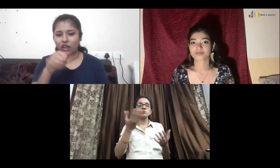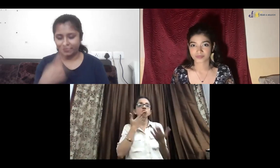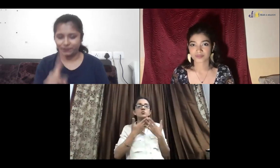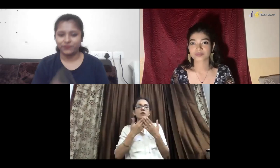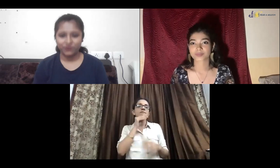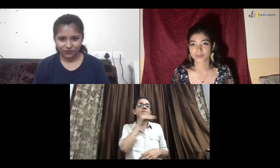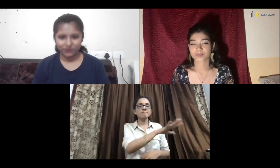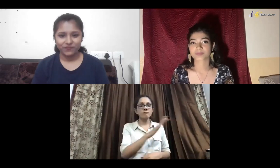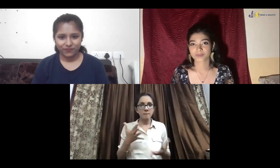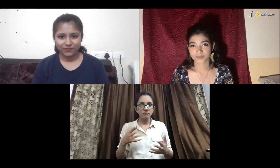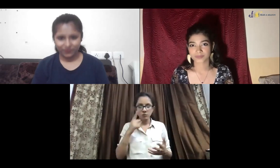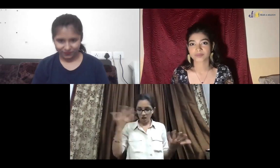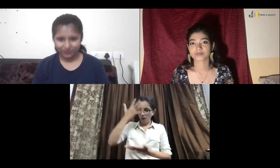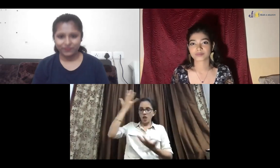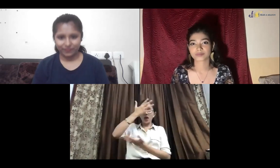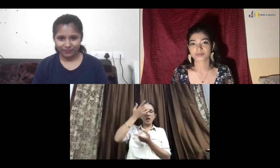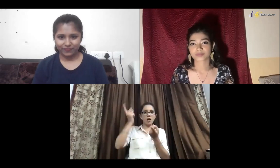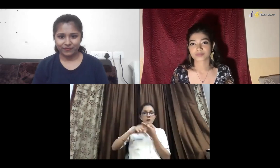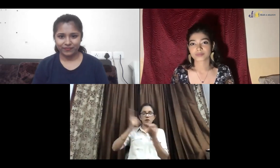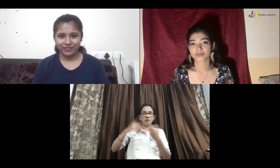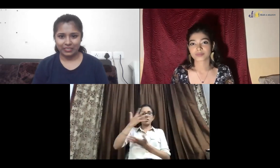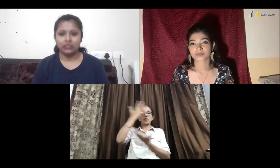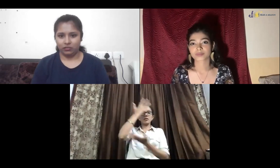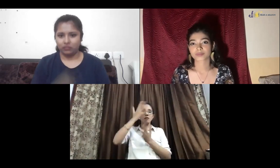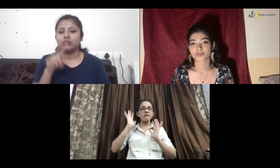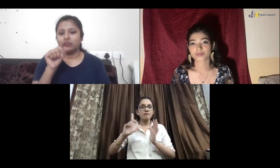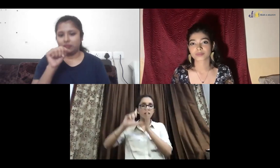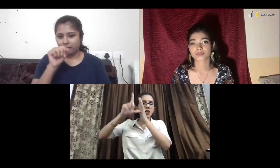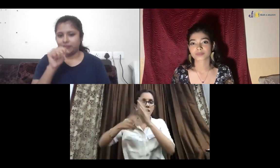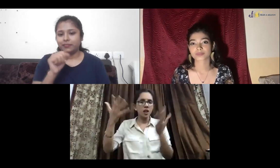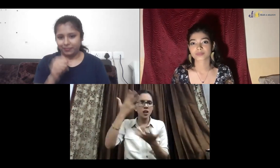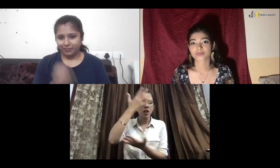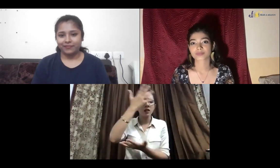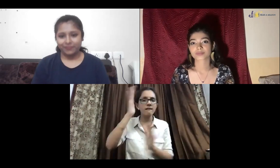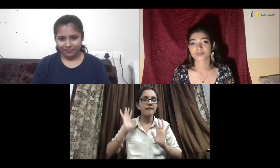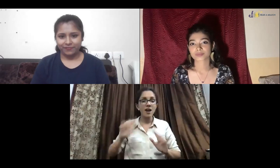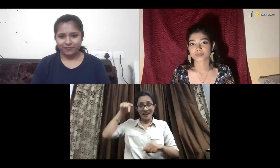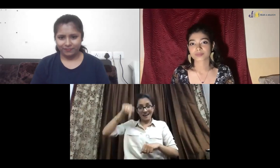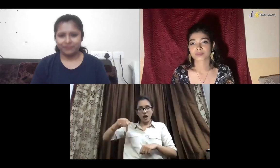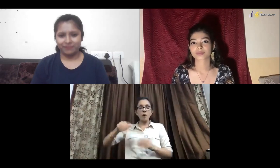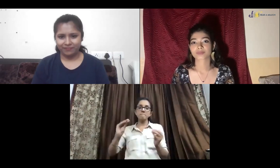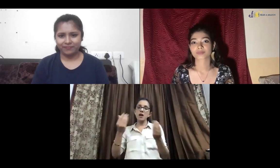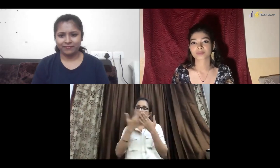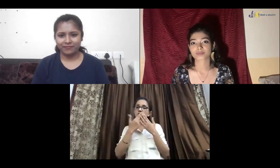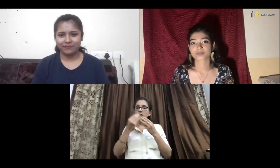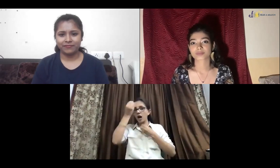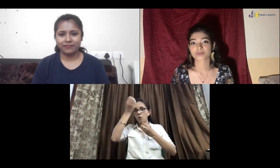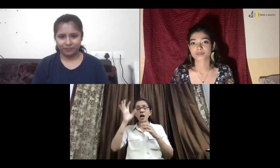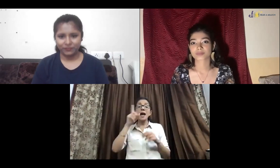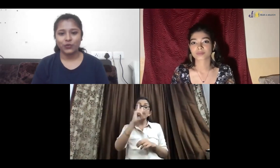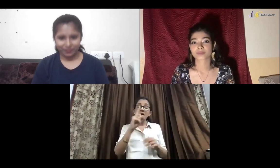They aren't taught that you will be getting menstruation. So the things would happen suddenly, and they would